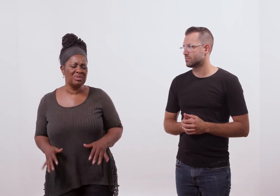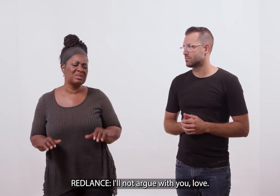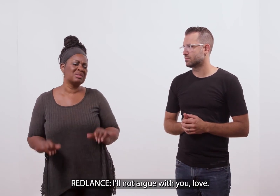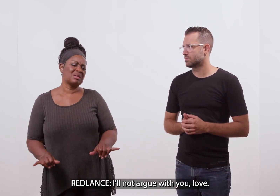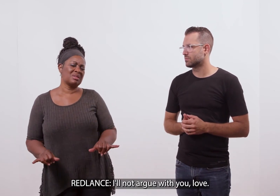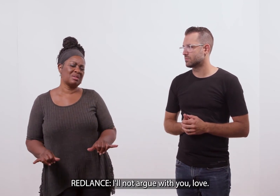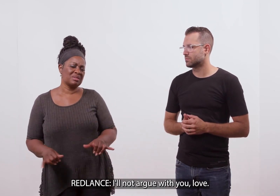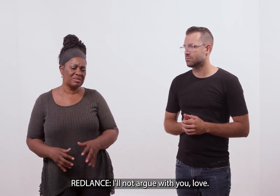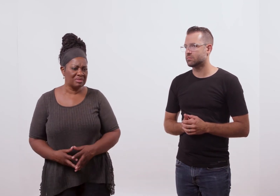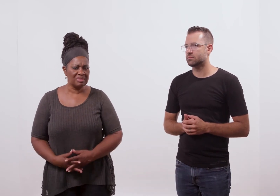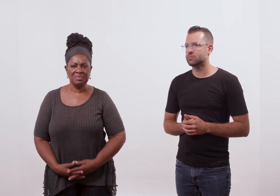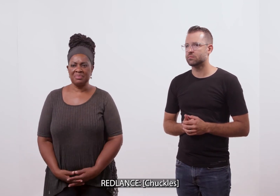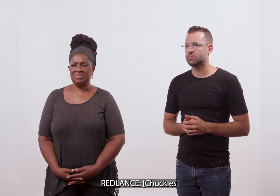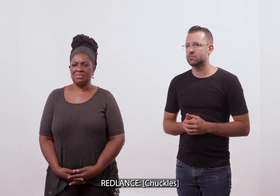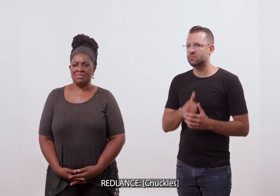I'll not argue with you, love.